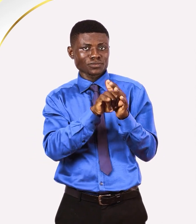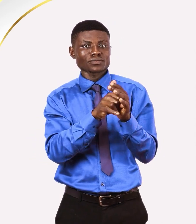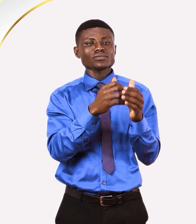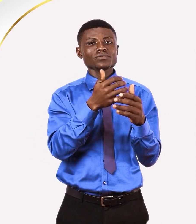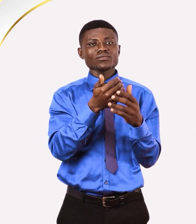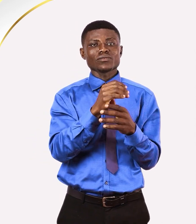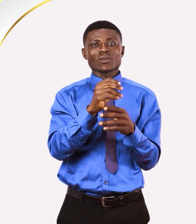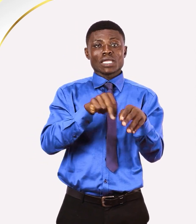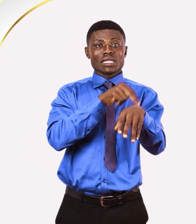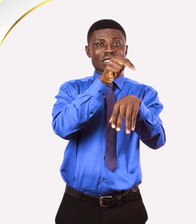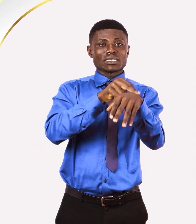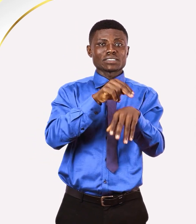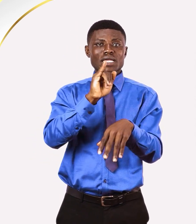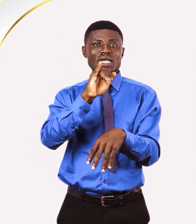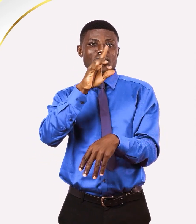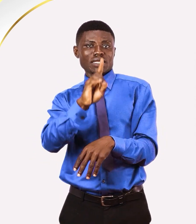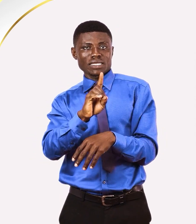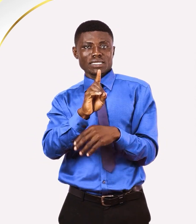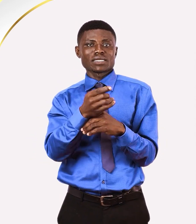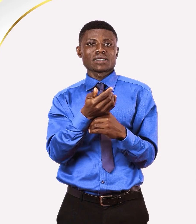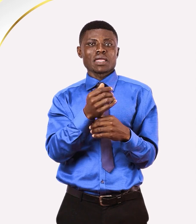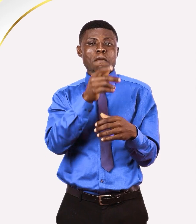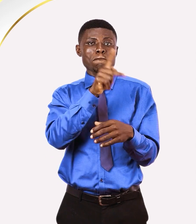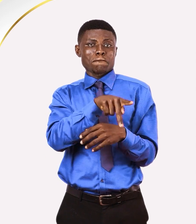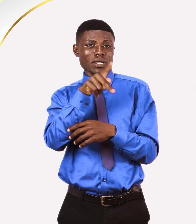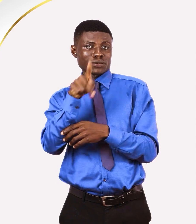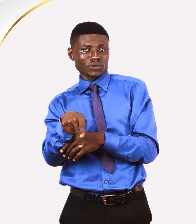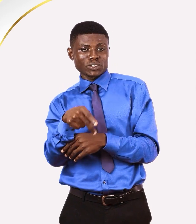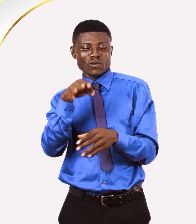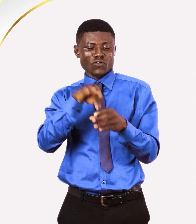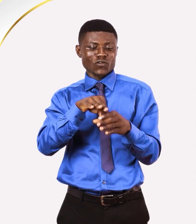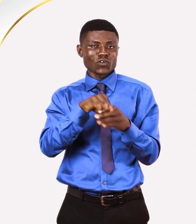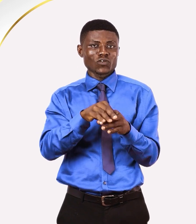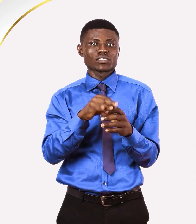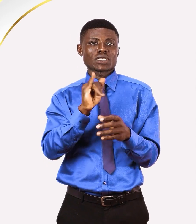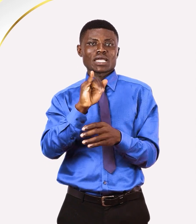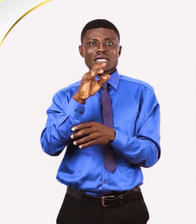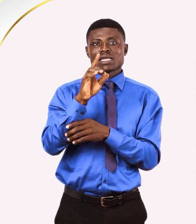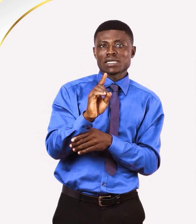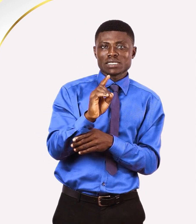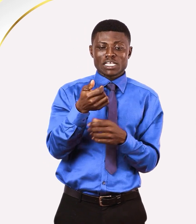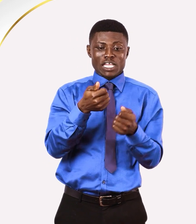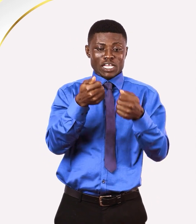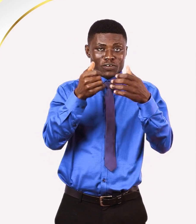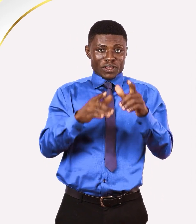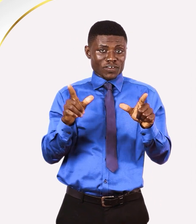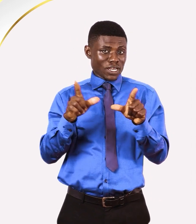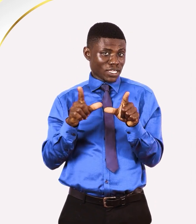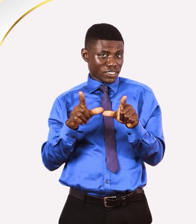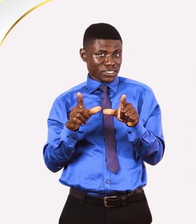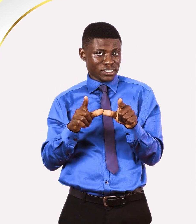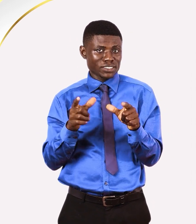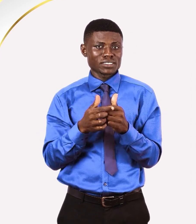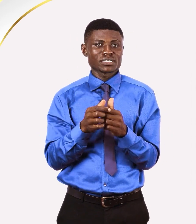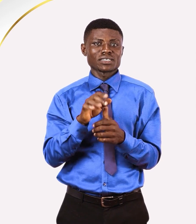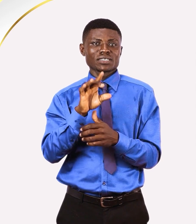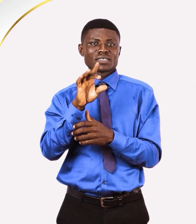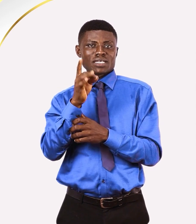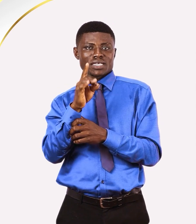of identification. National ID card, passport, voter's ID,